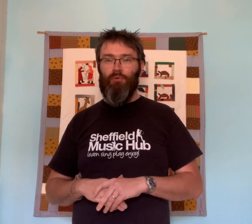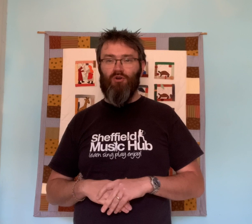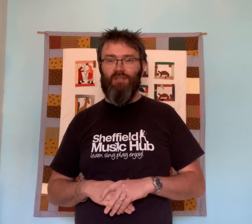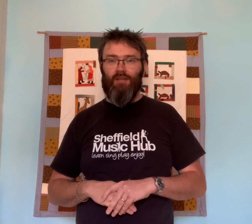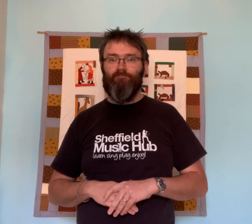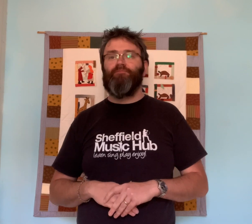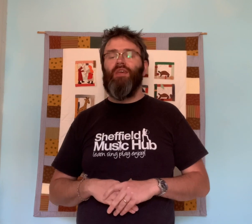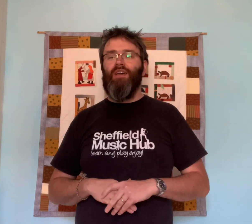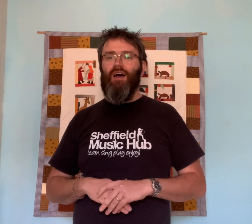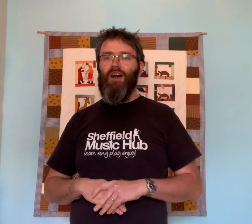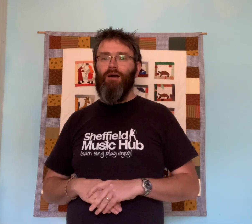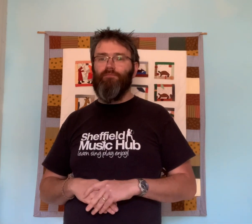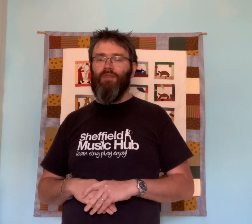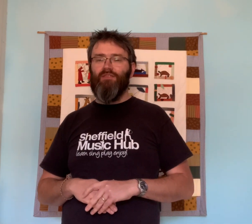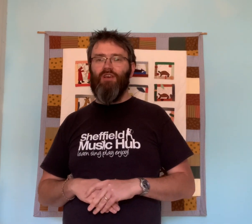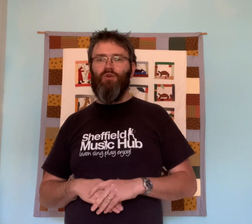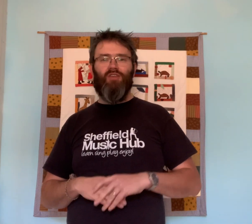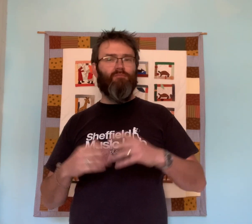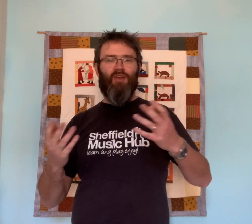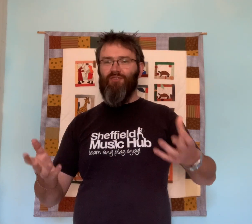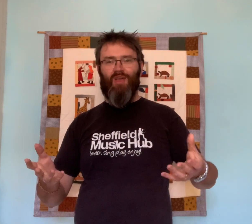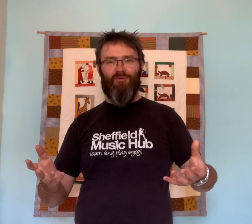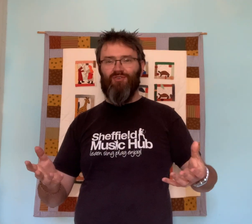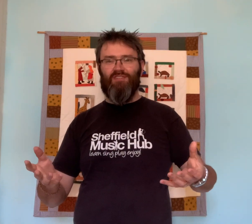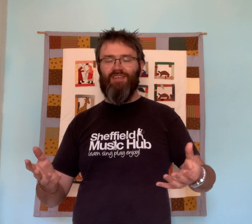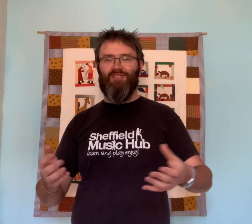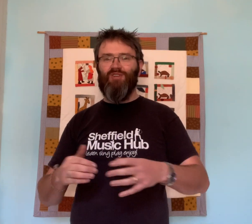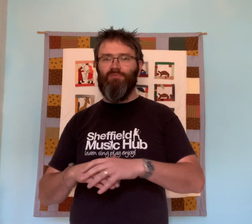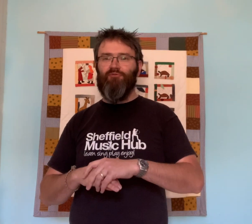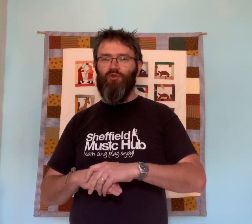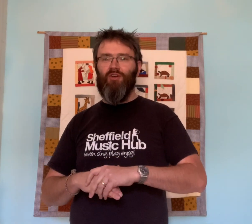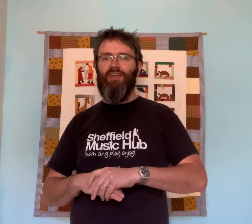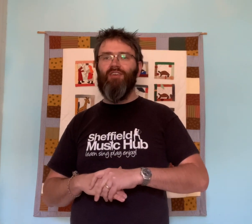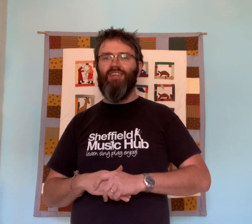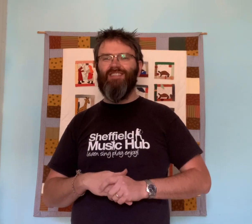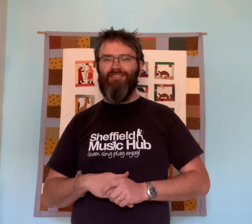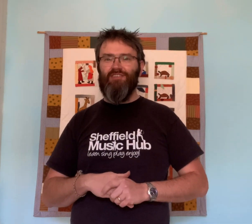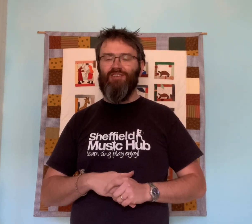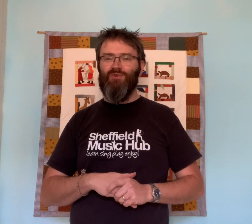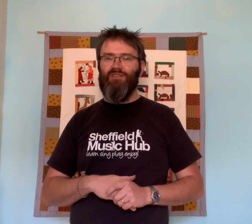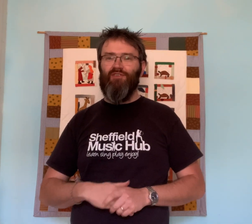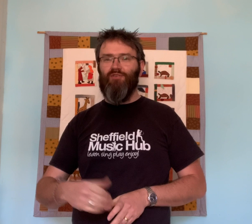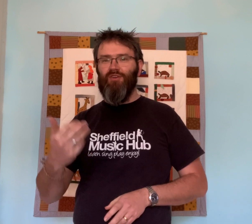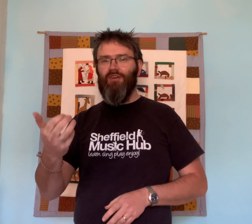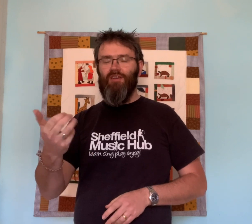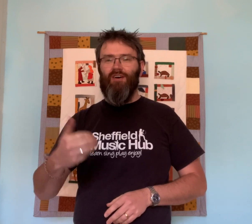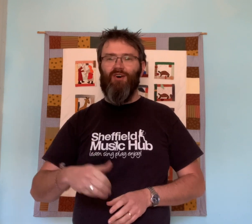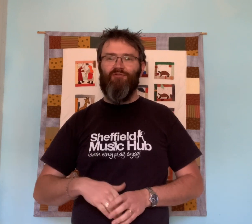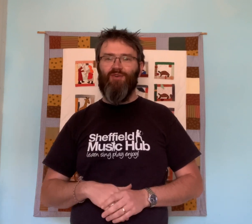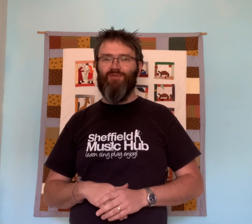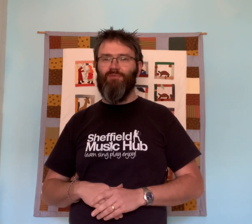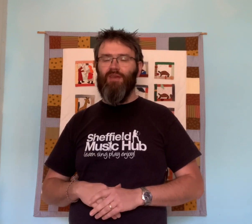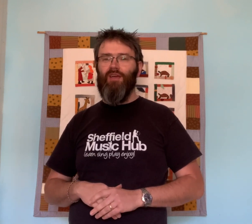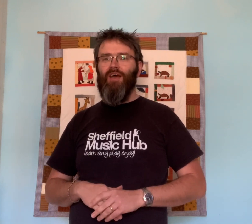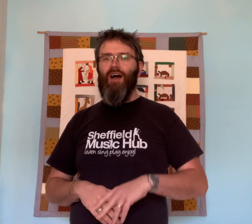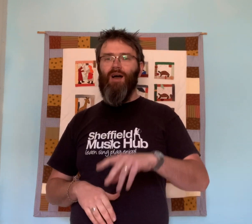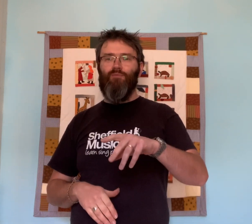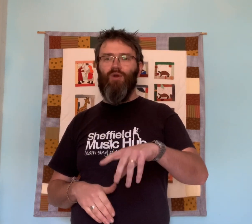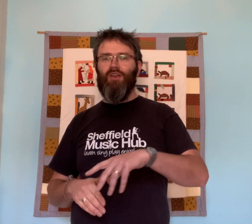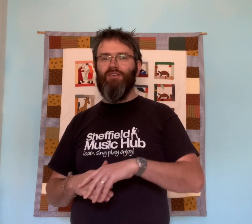beatboxing. So you might have come across this exercise before. You can even get Siri to do it if you've got an iPhone or something. We're going to